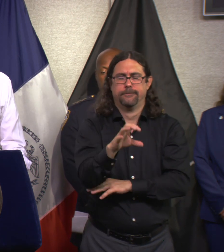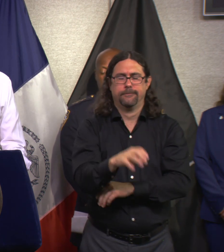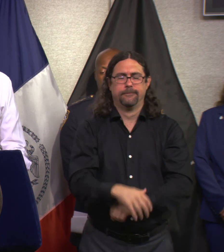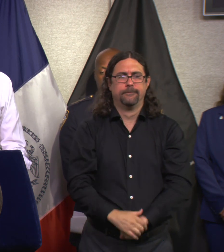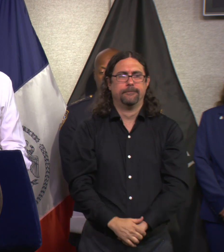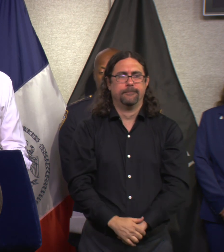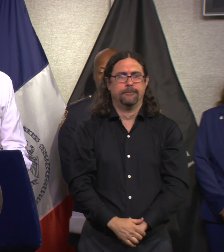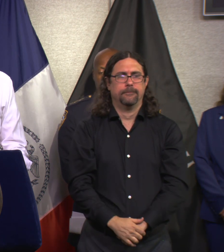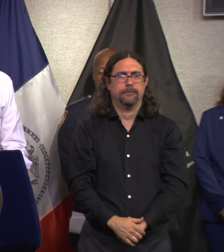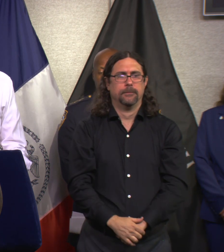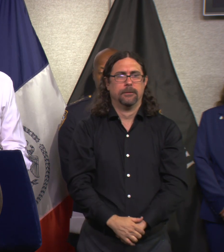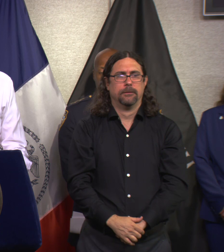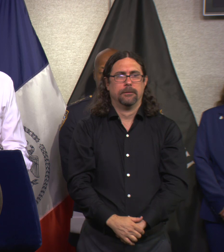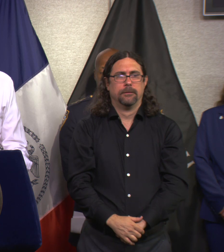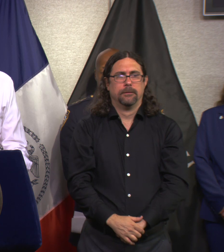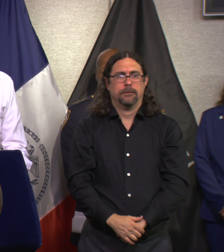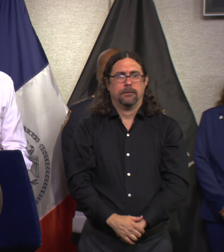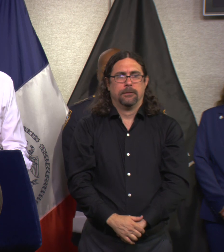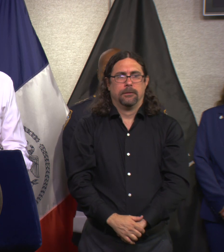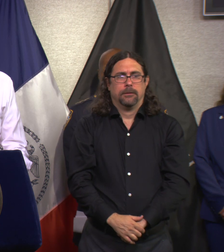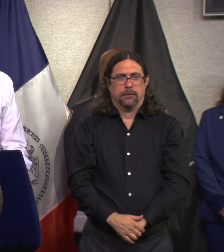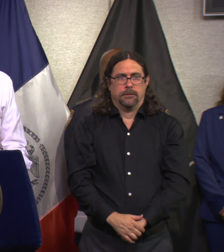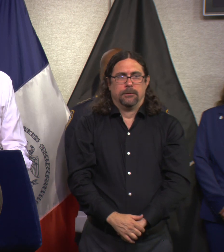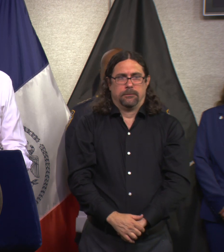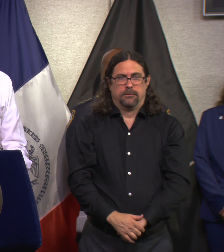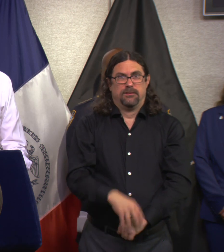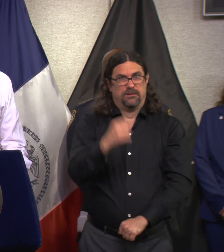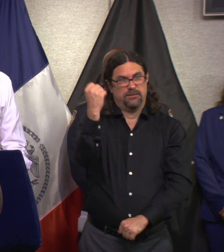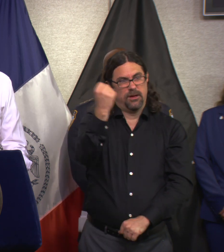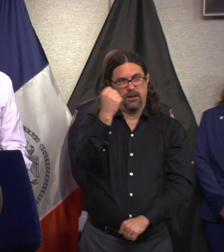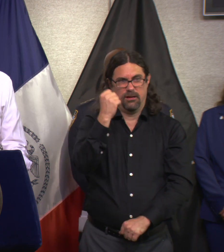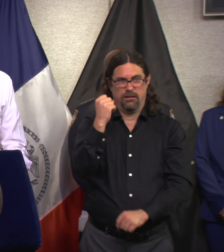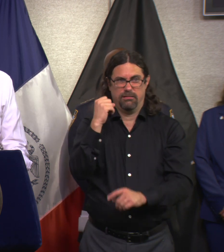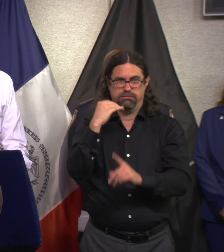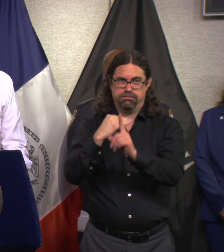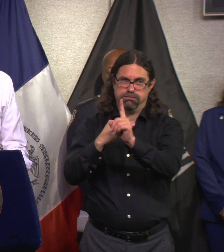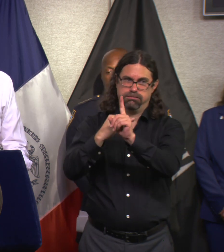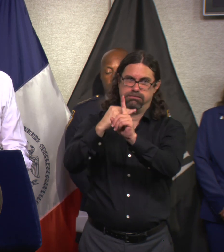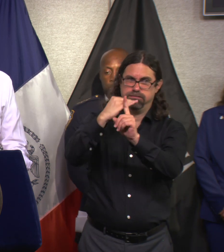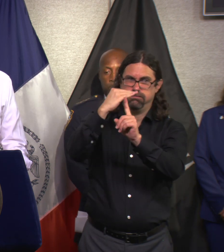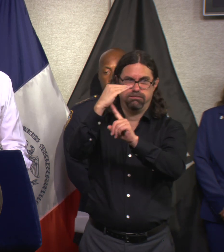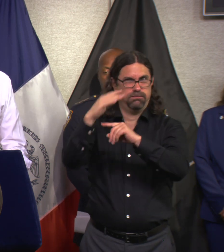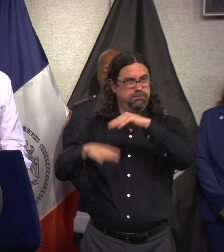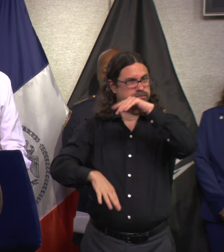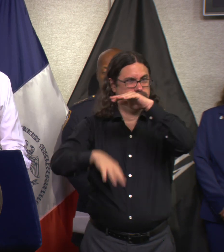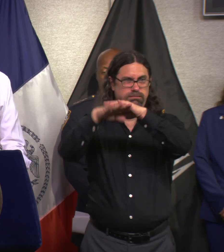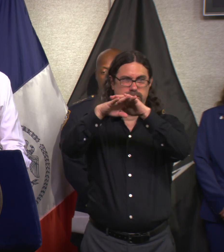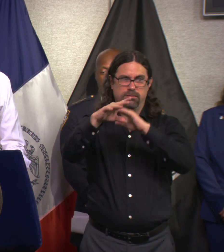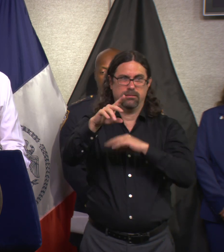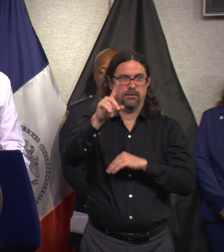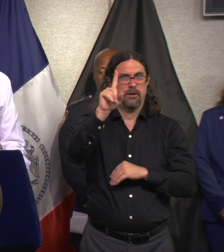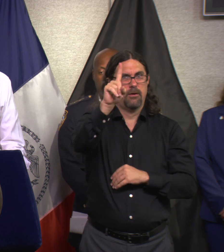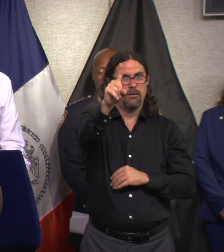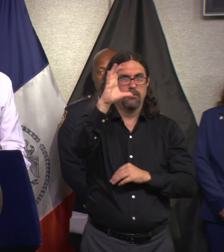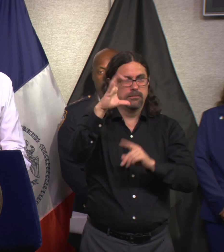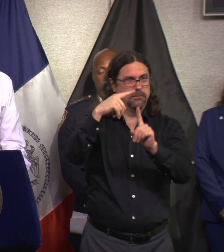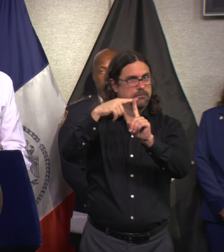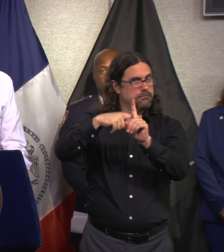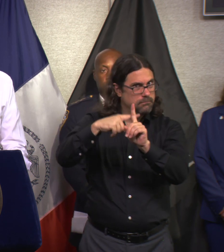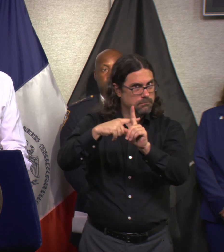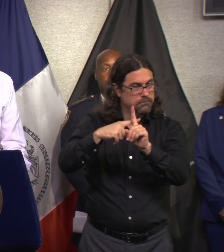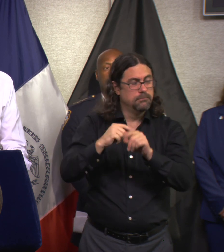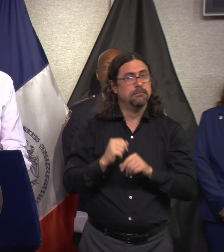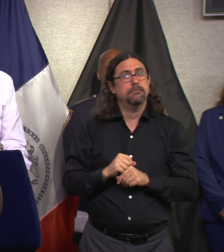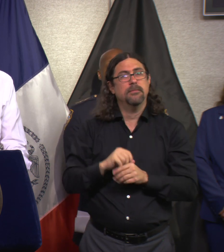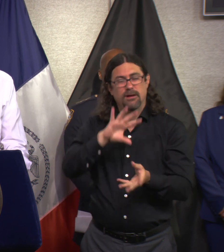up to 100 degrees with a heat index of 109. So again, it's going to feel like 109, which is obviously